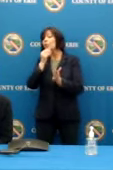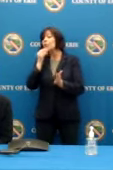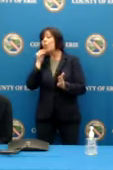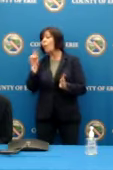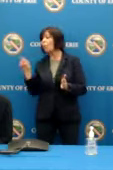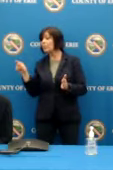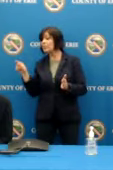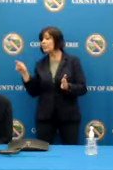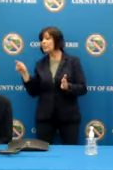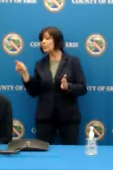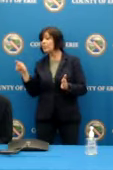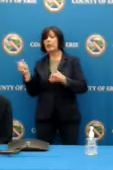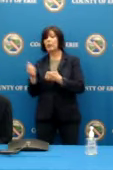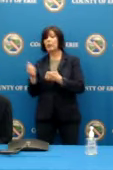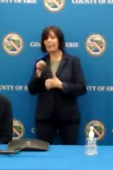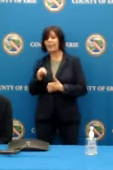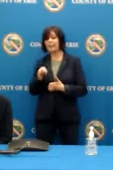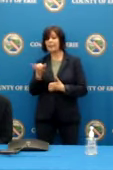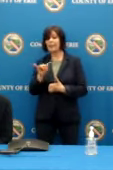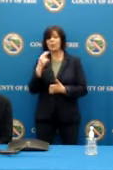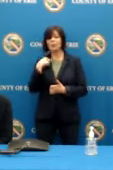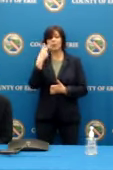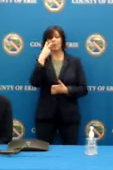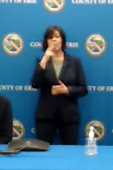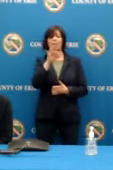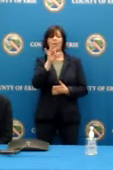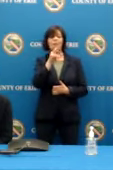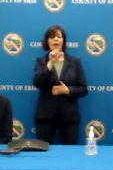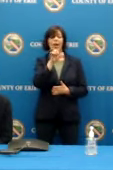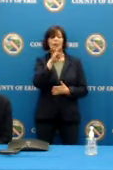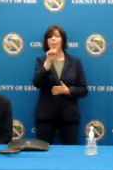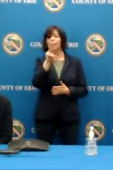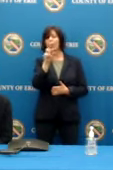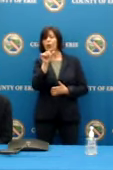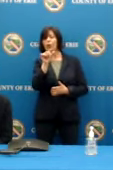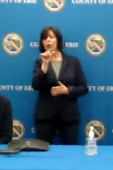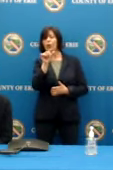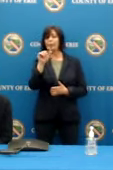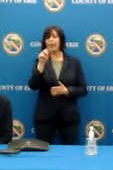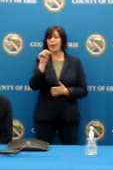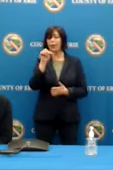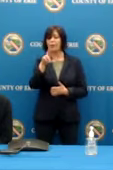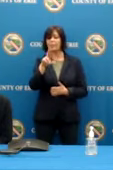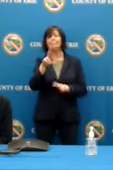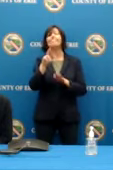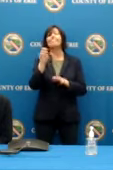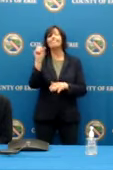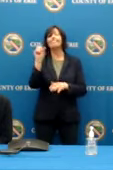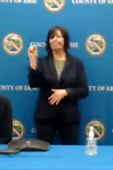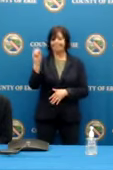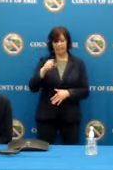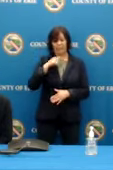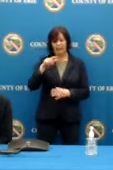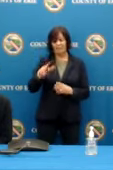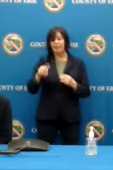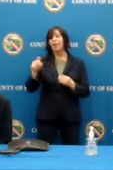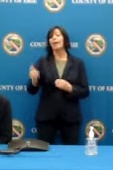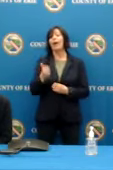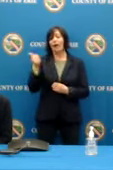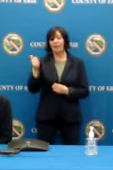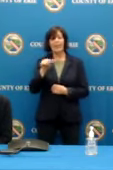are dealing with an issue as we saw with Father Baker Manor? Yes, we are aware of additional cases in nursing homes. The Erie